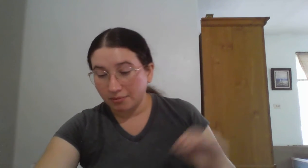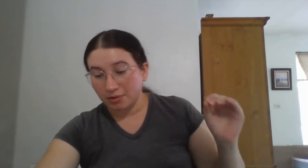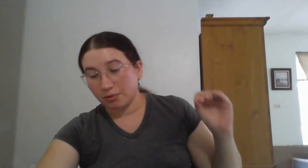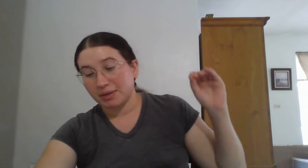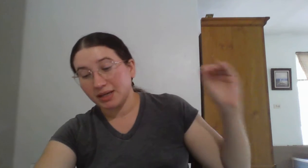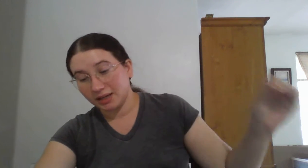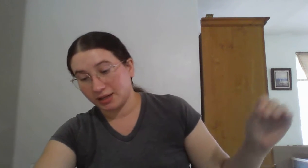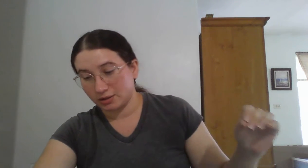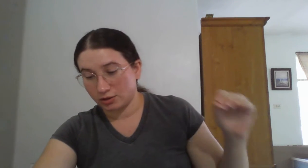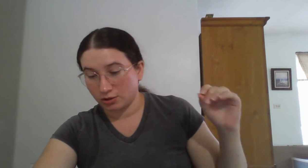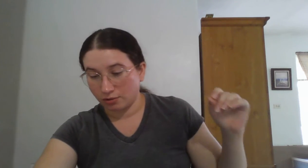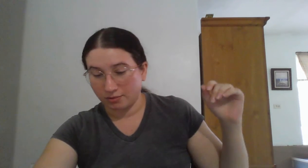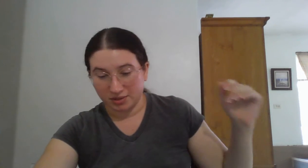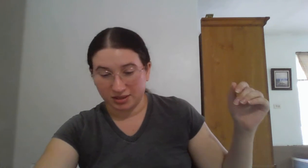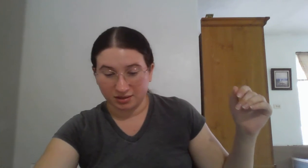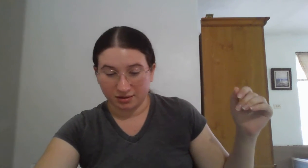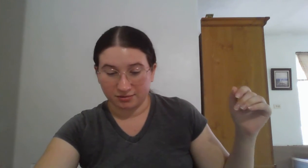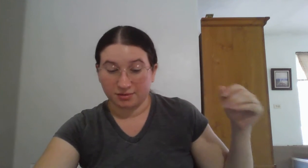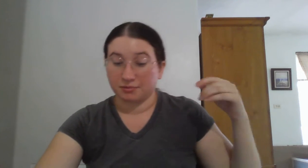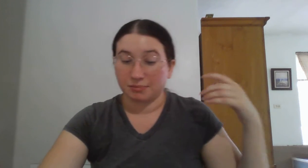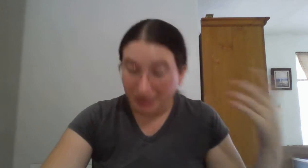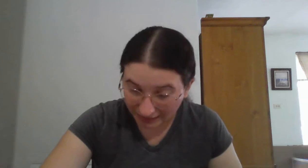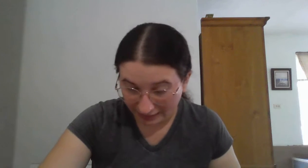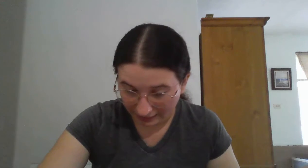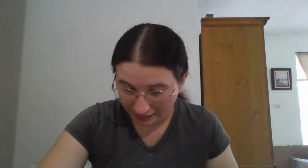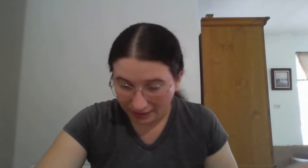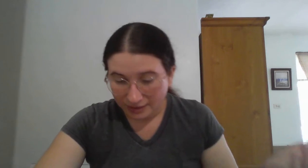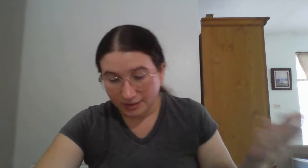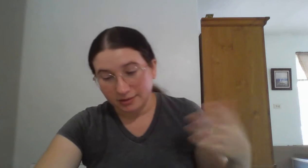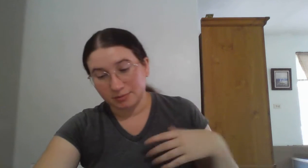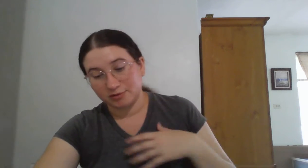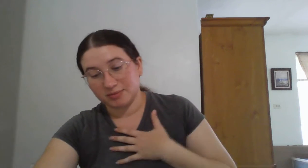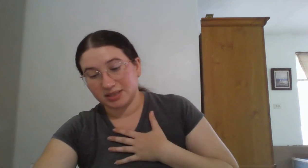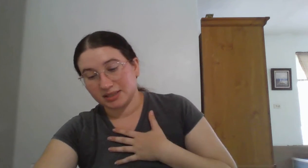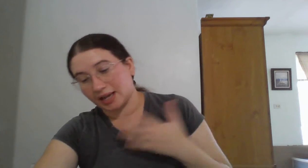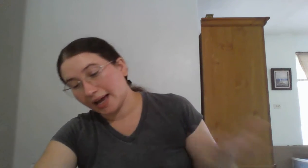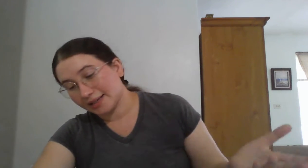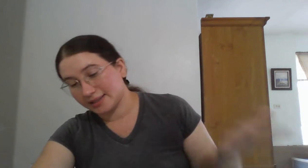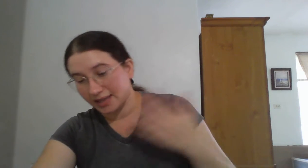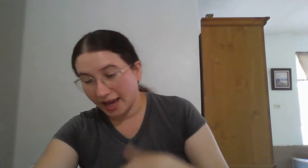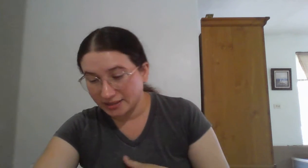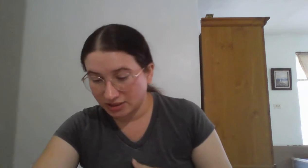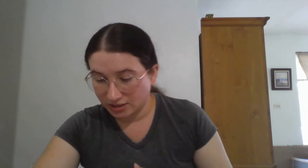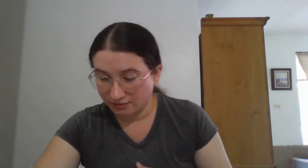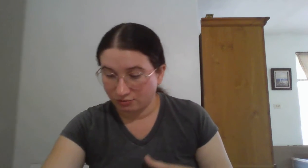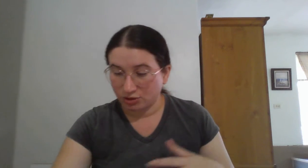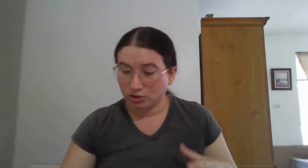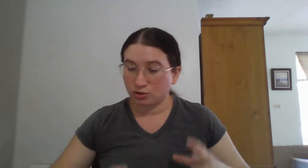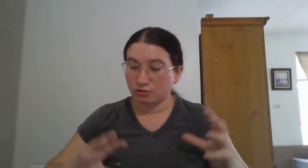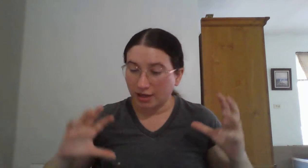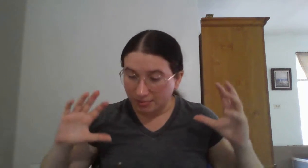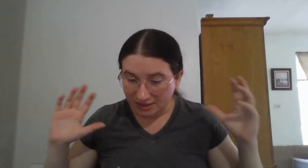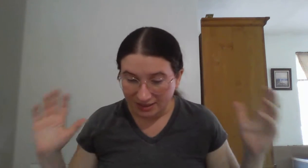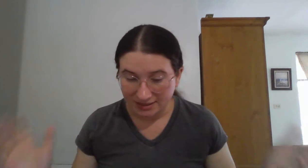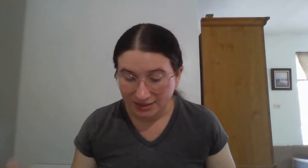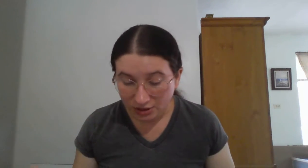be repeated to show the meaning of repeatedly. This movement is added to adjectives which describe a